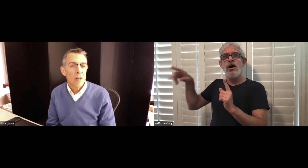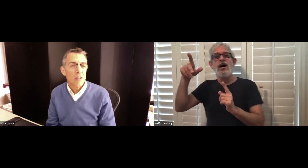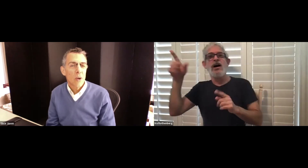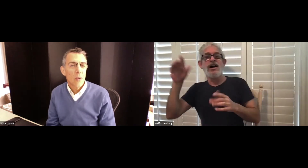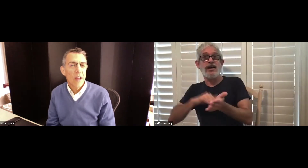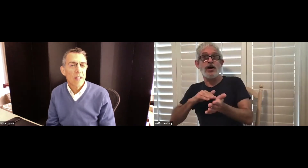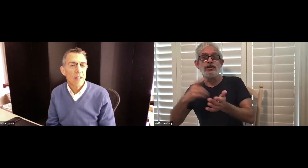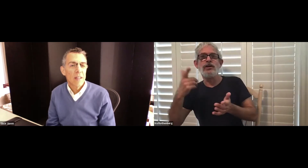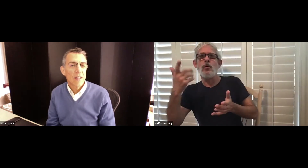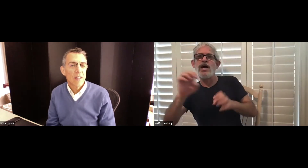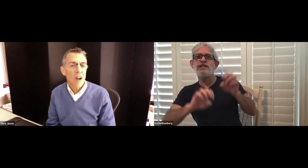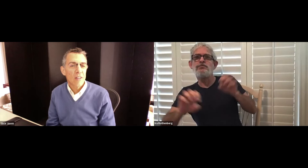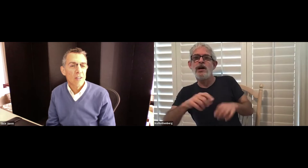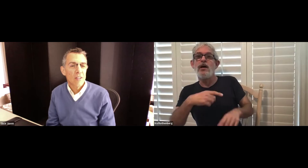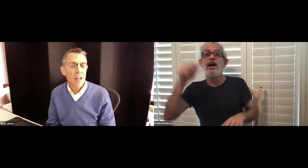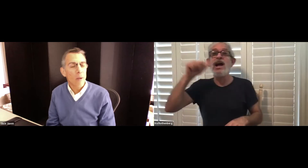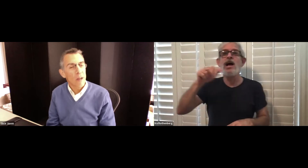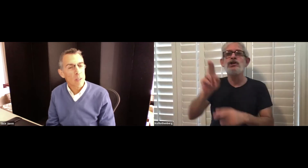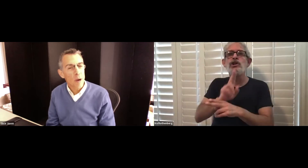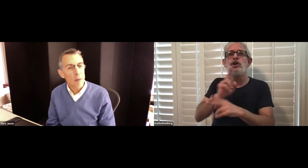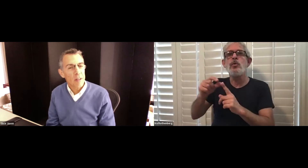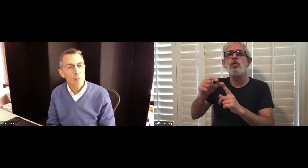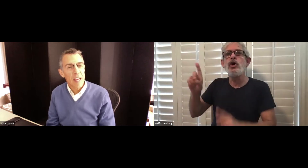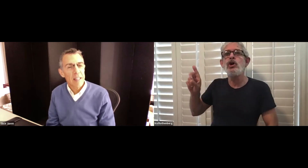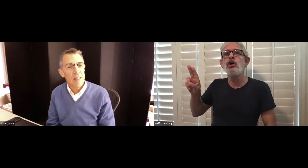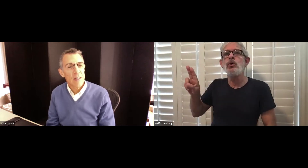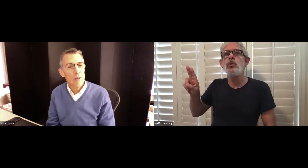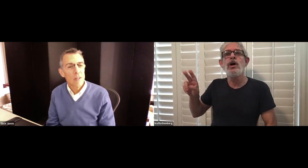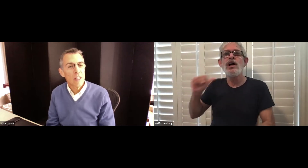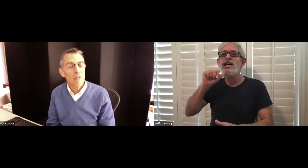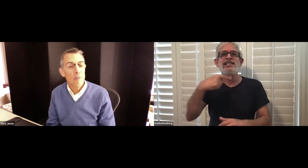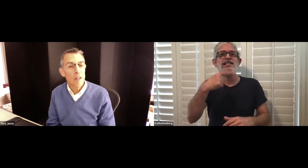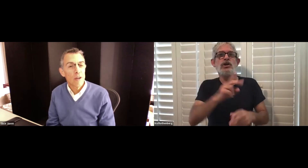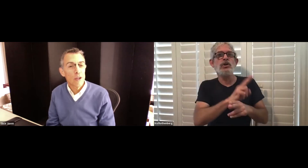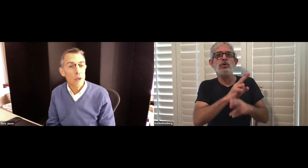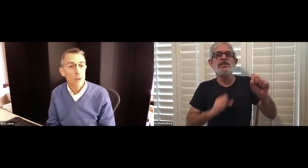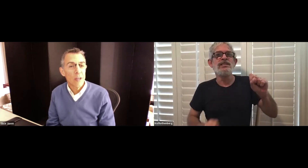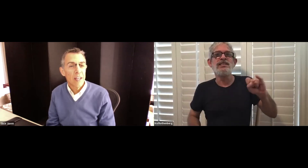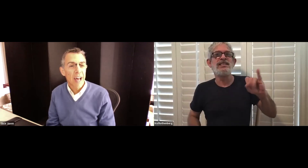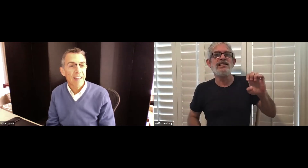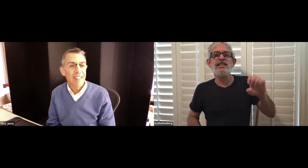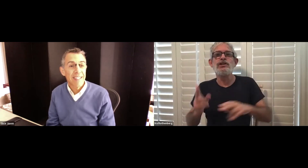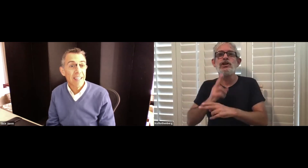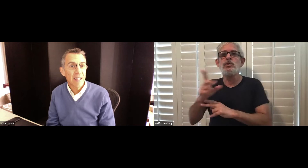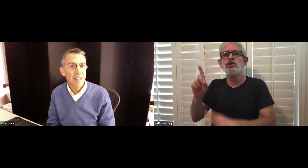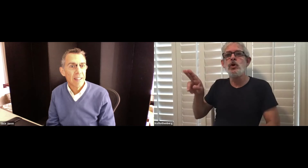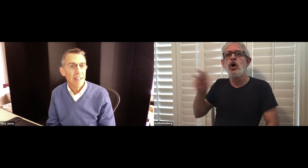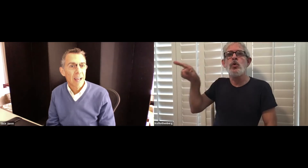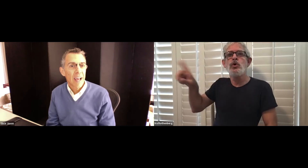So when the doctor said, I want to experiment, my aunt used the familiar do, not the C, the